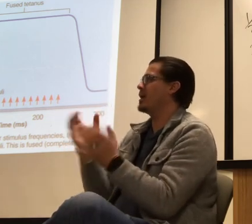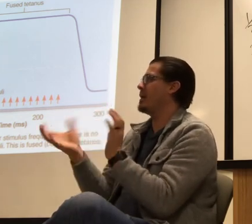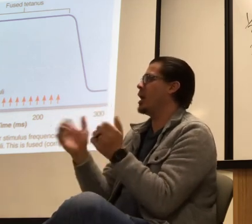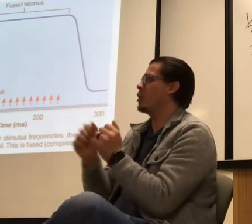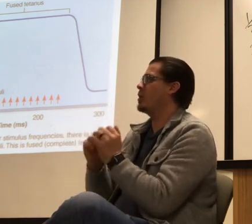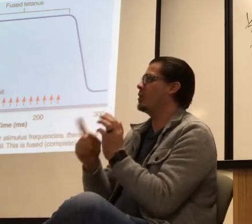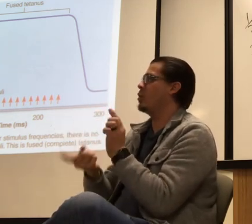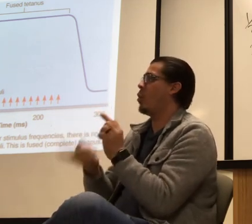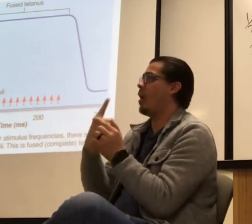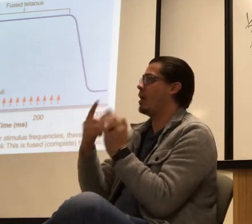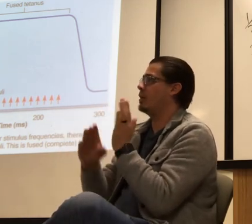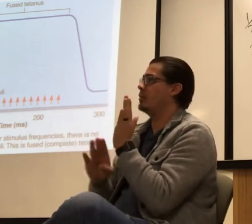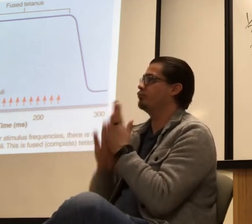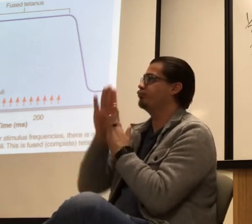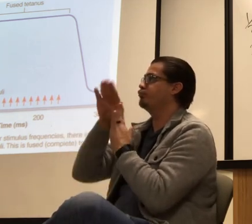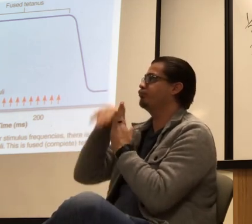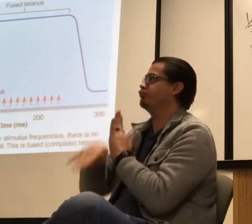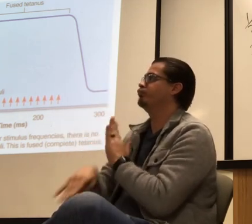twitch.